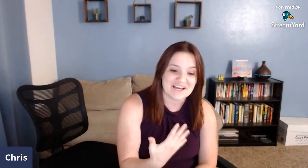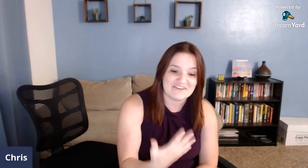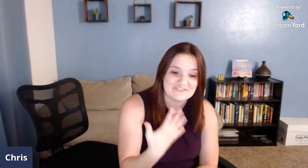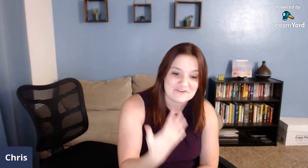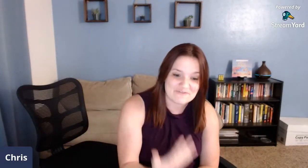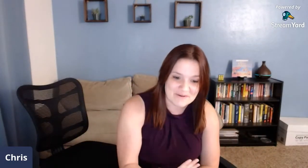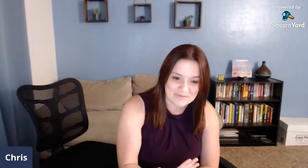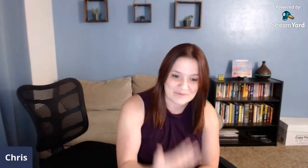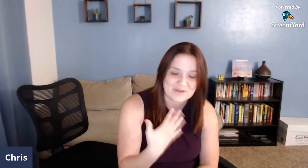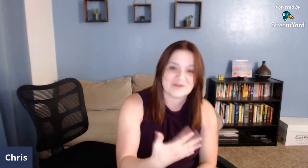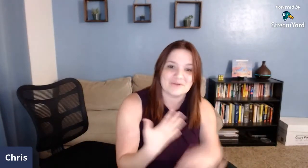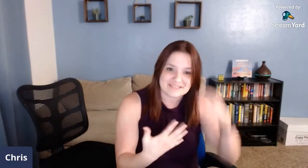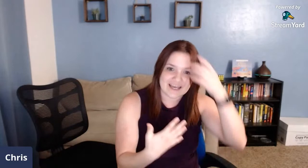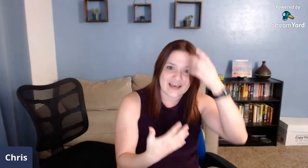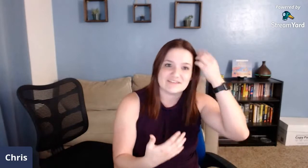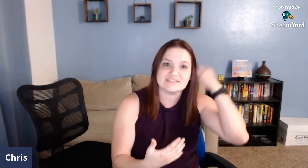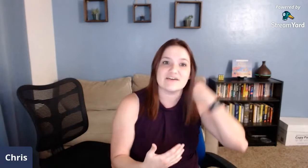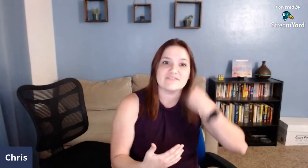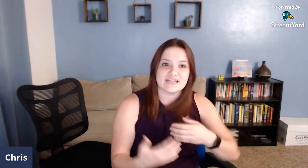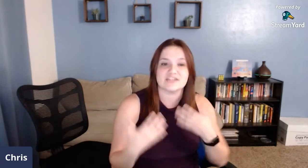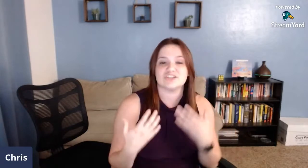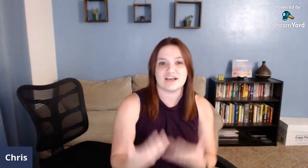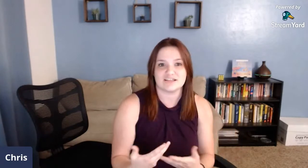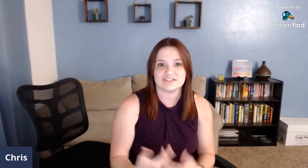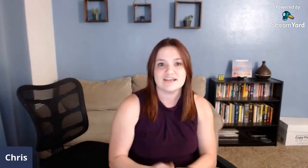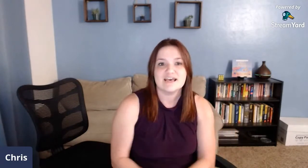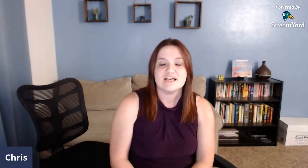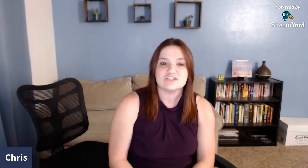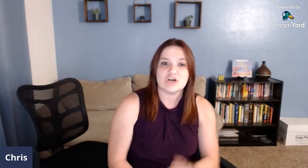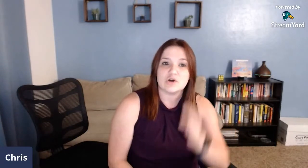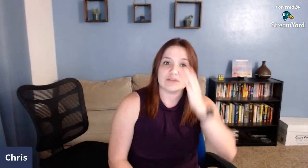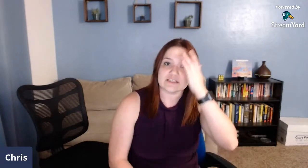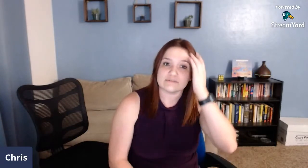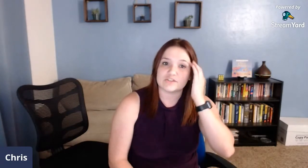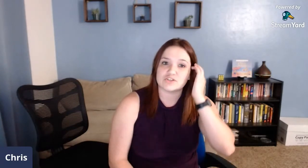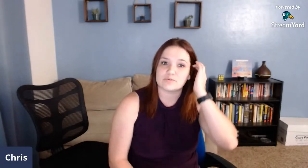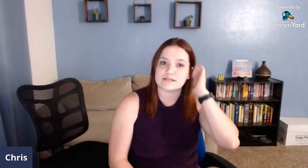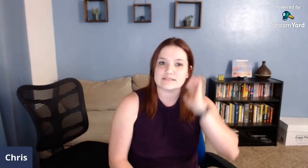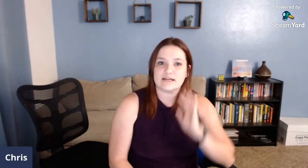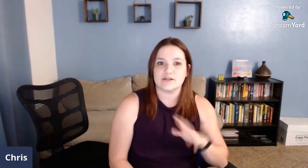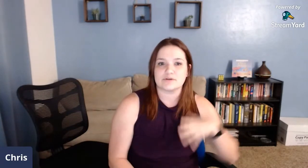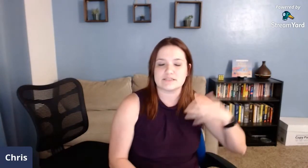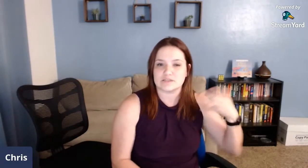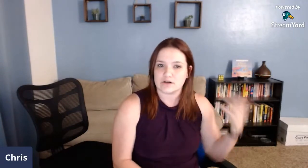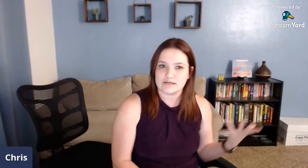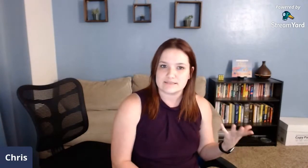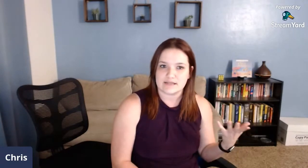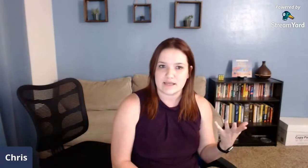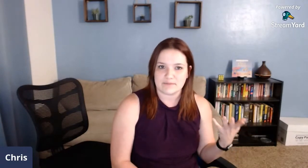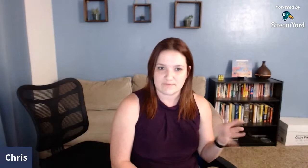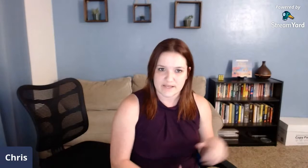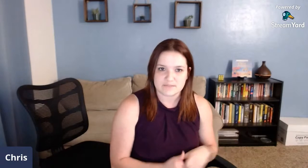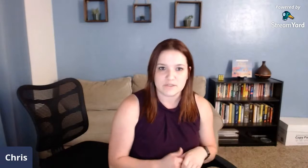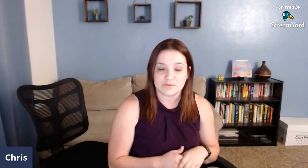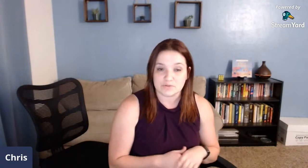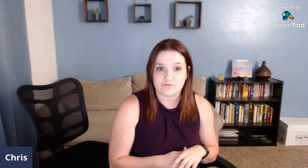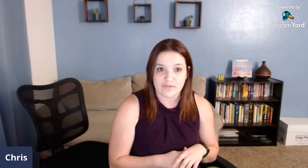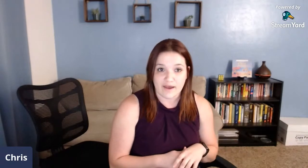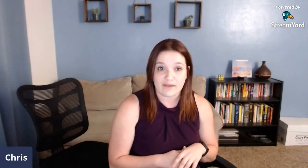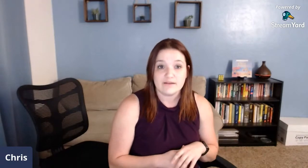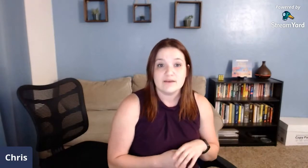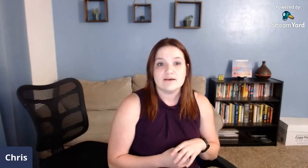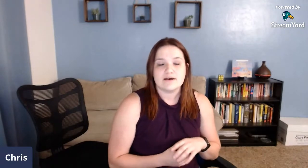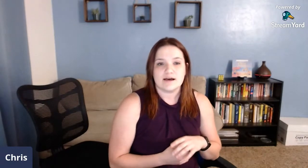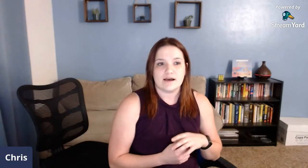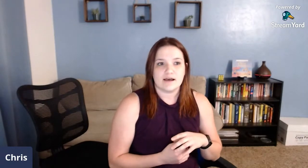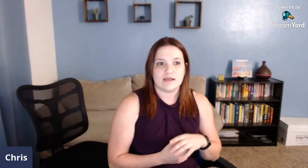first week of November, we are going to have the 7-day challenge. So that's going to be super exciting. Chris is already setting up the Facebook group for